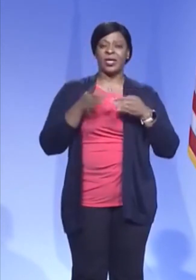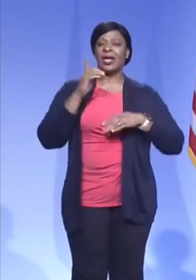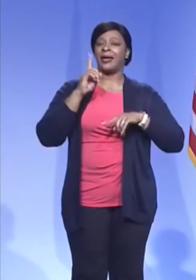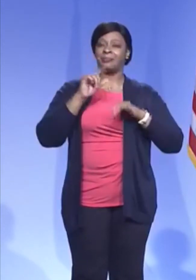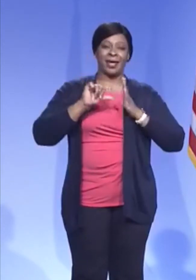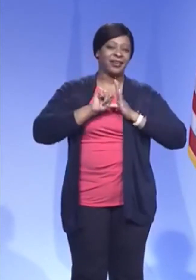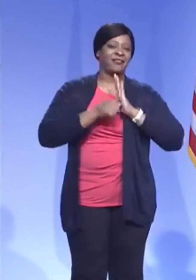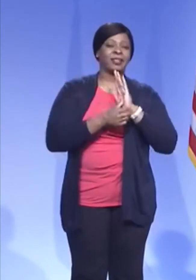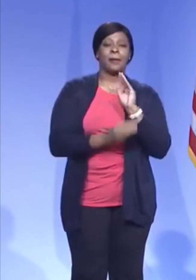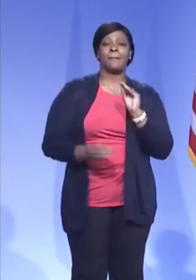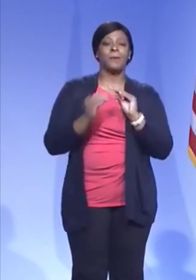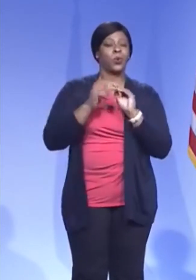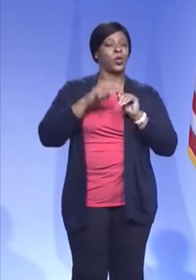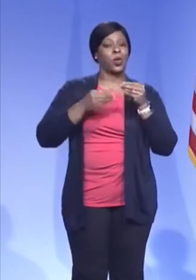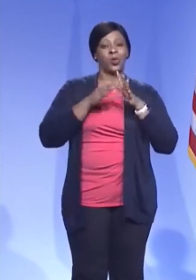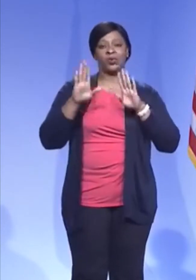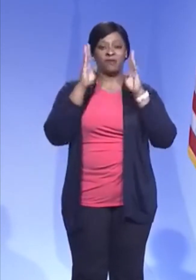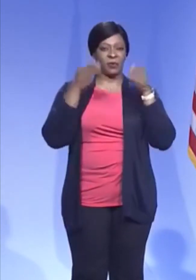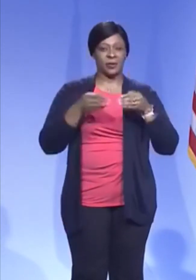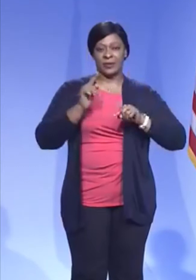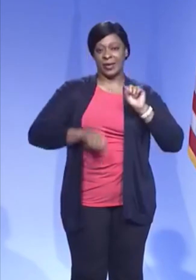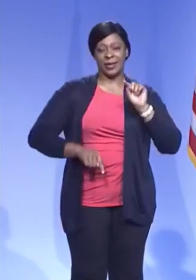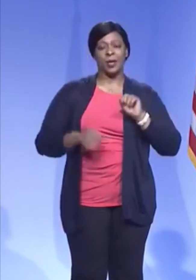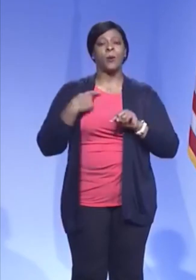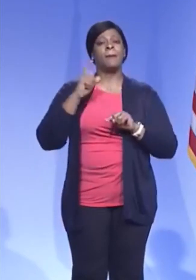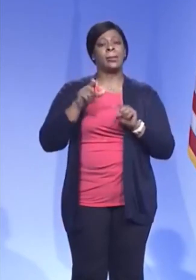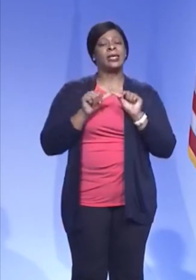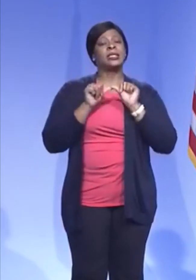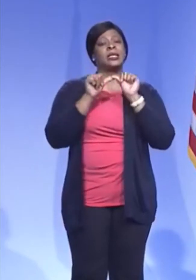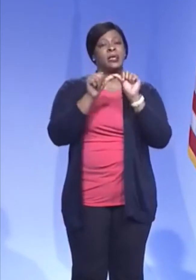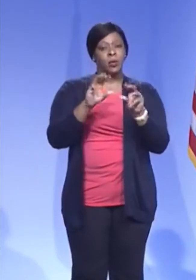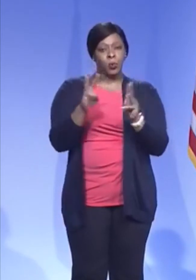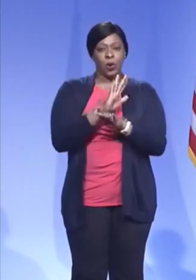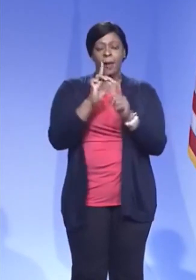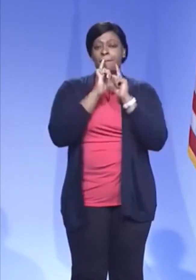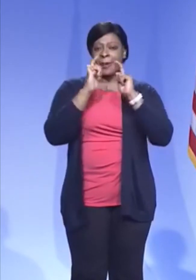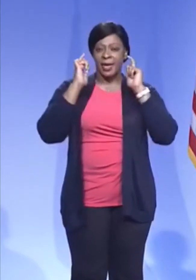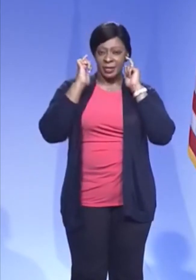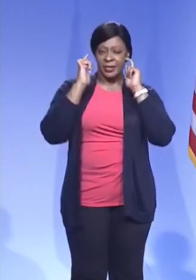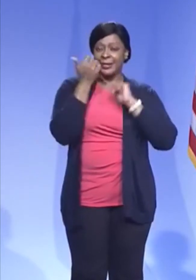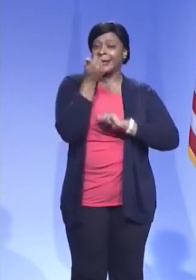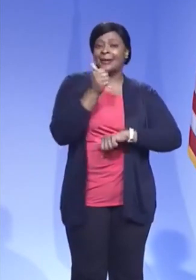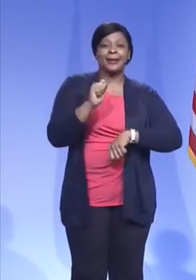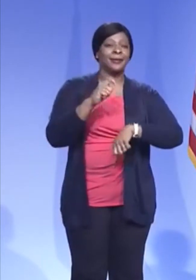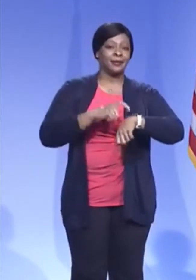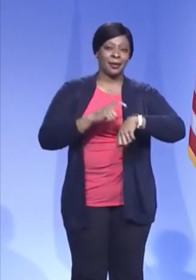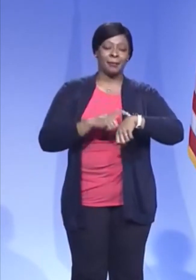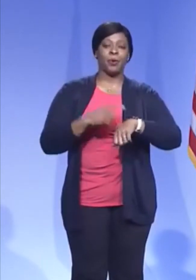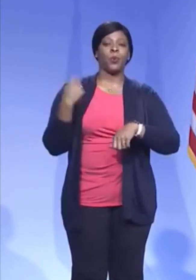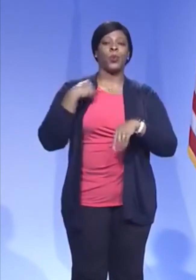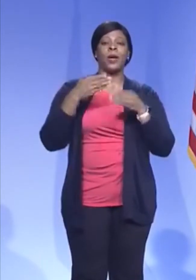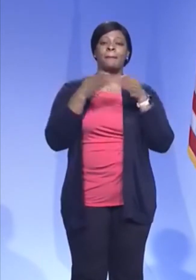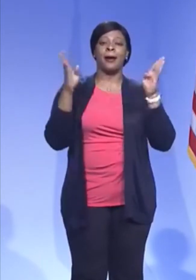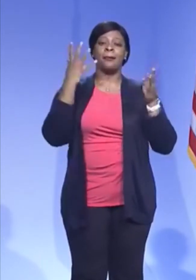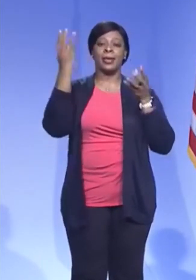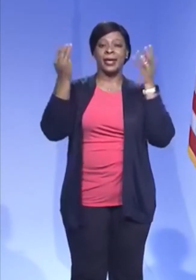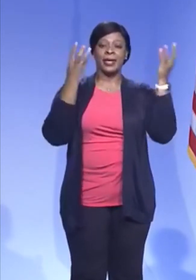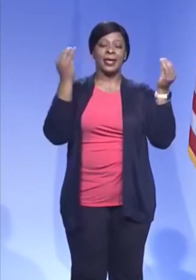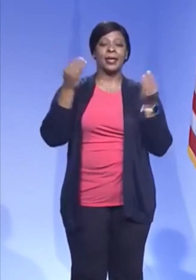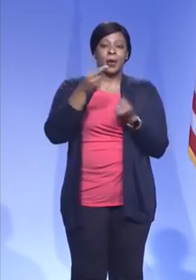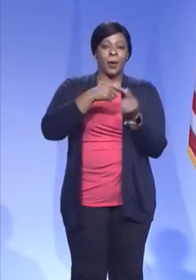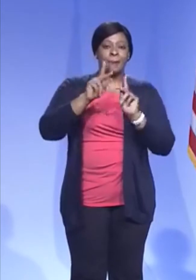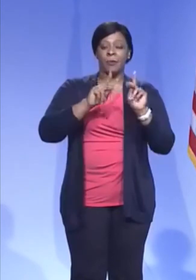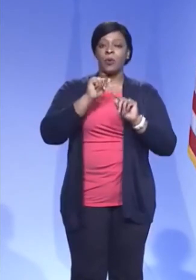that enough. We can't lose focus. We must continue to wear our mask anytime we're in public and around people